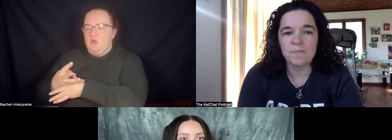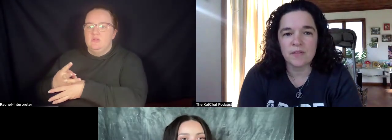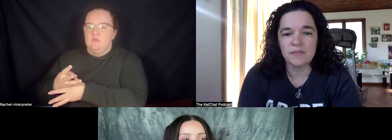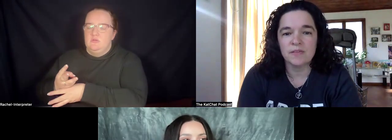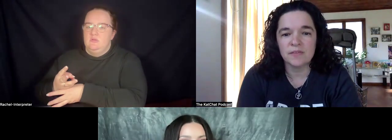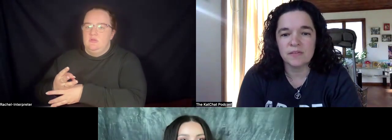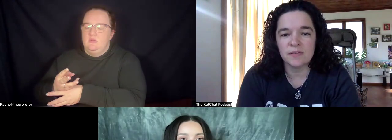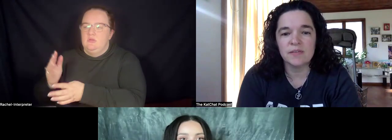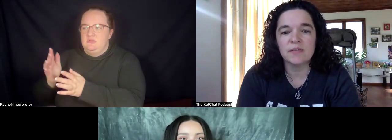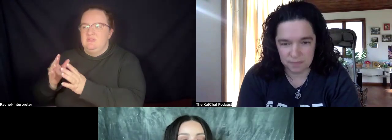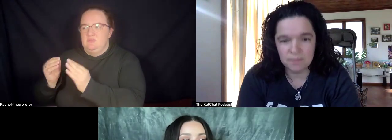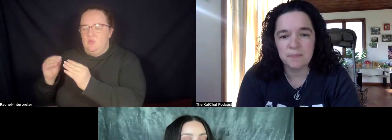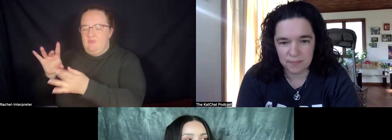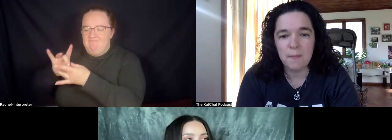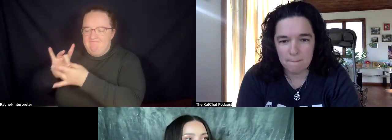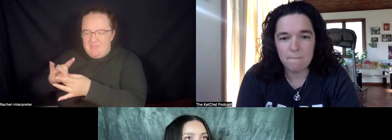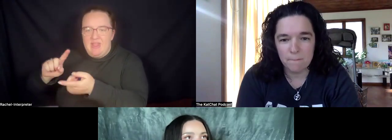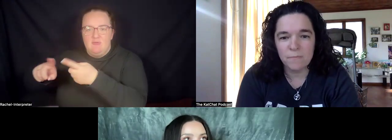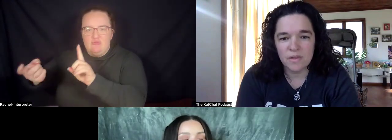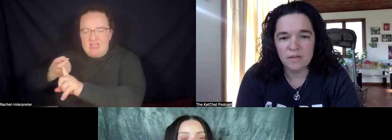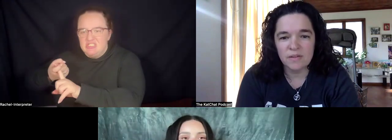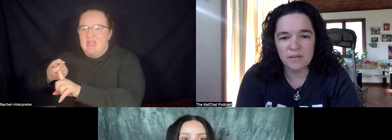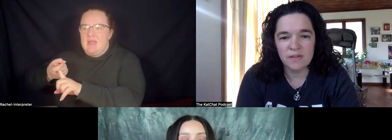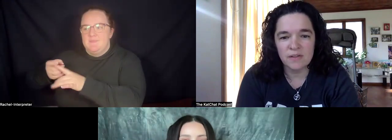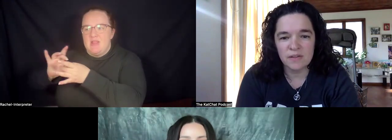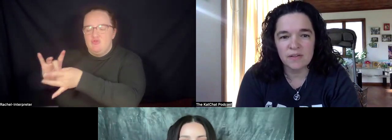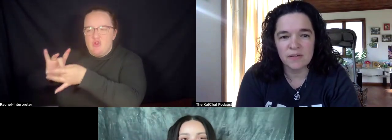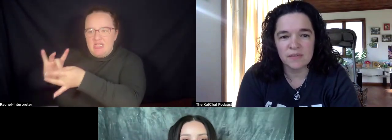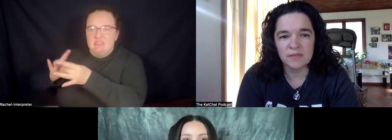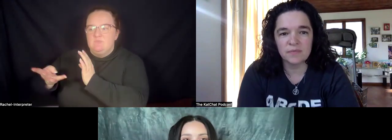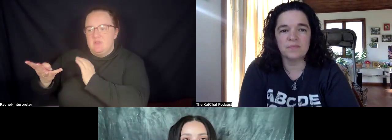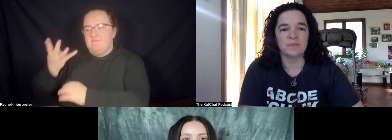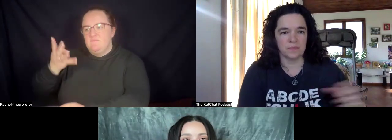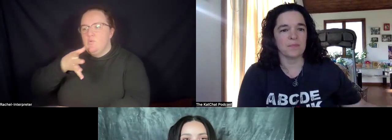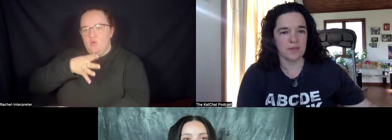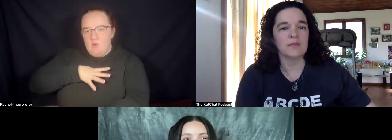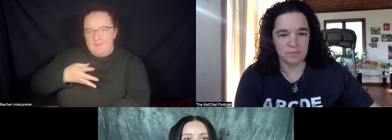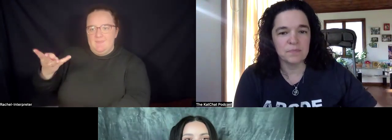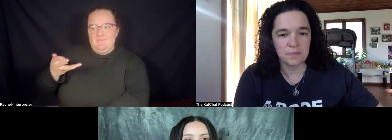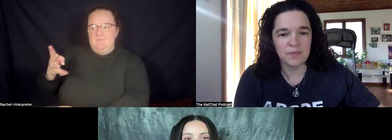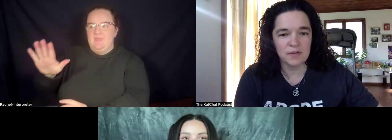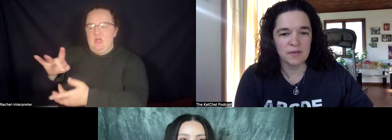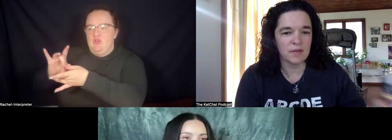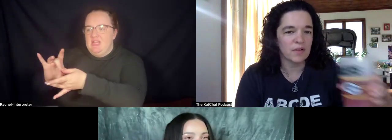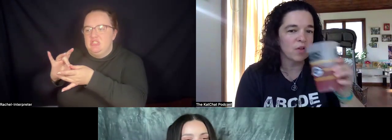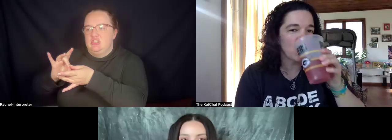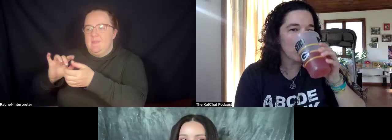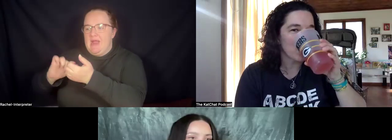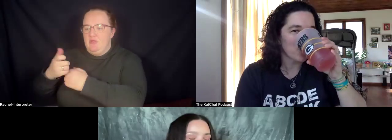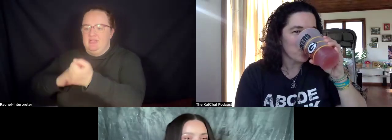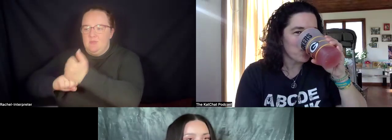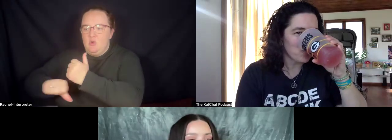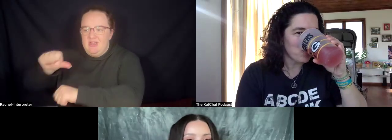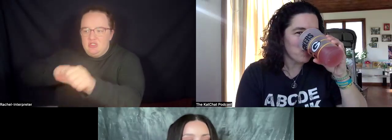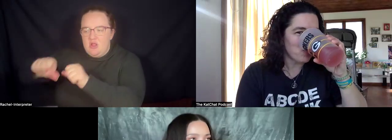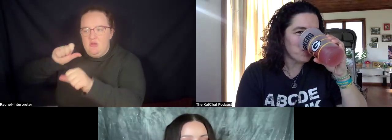about the friendship and relationships of the four women and how they're supporting one another